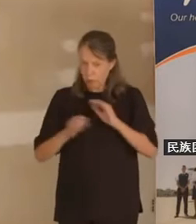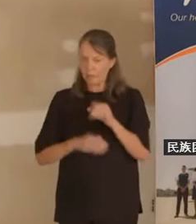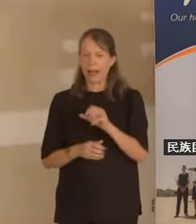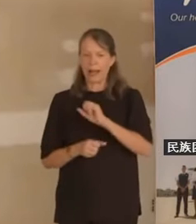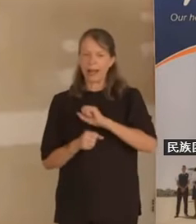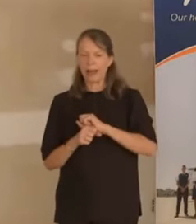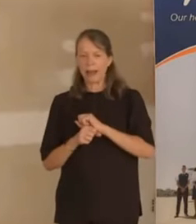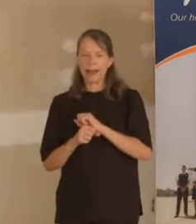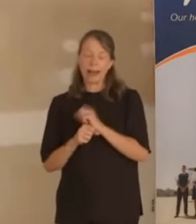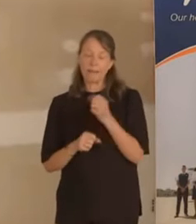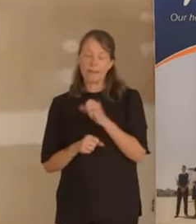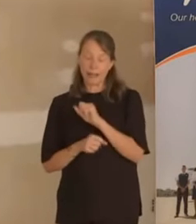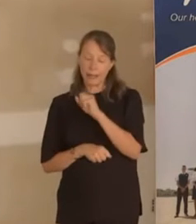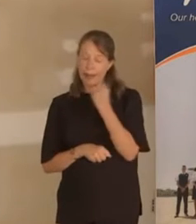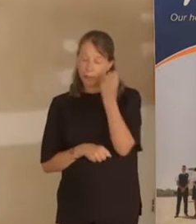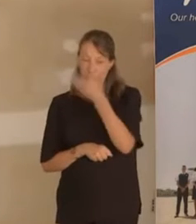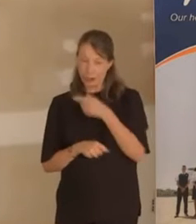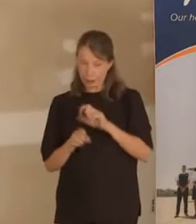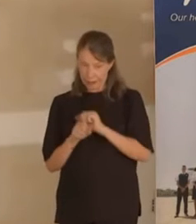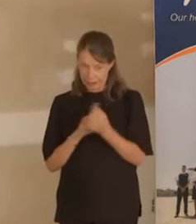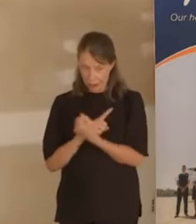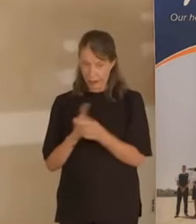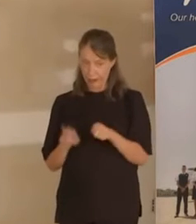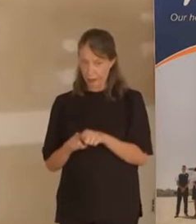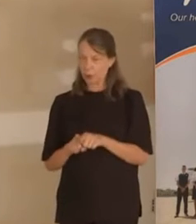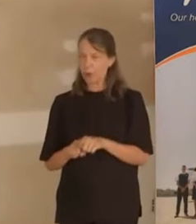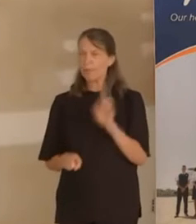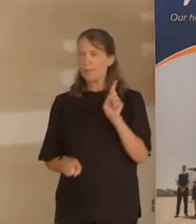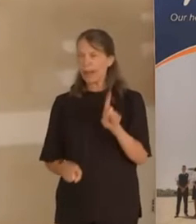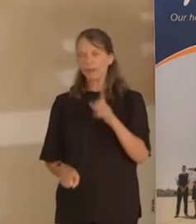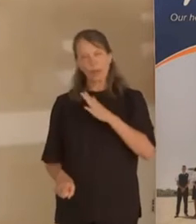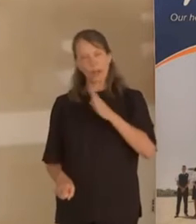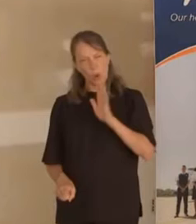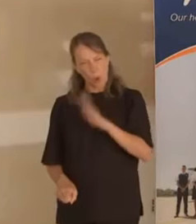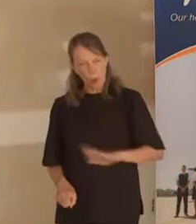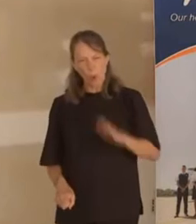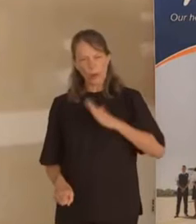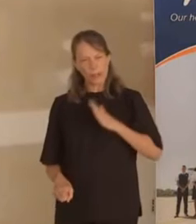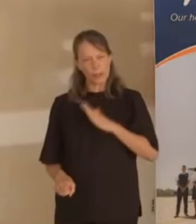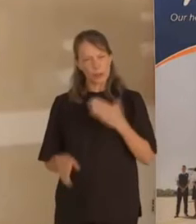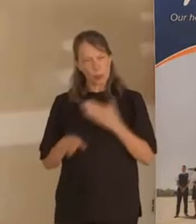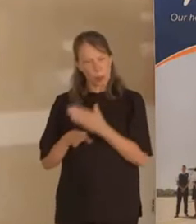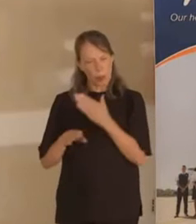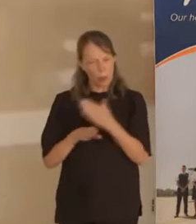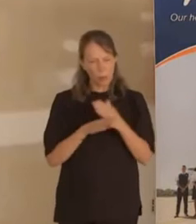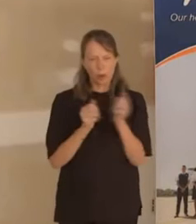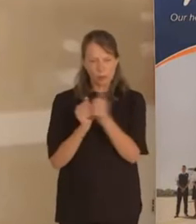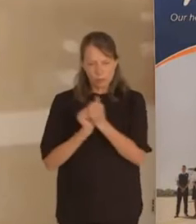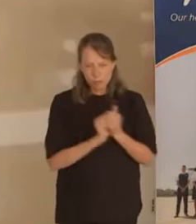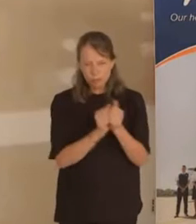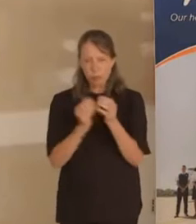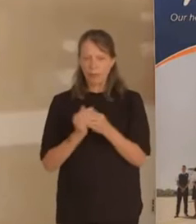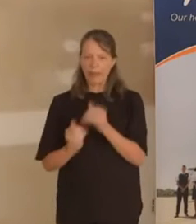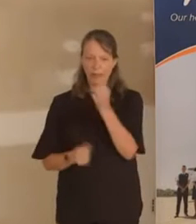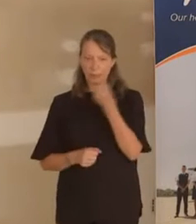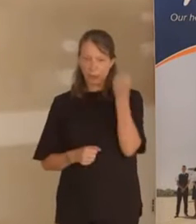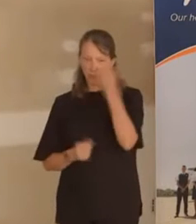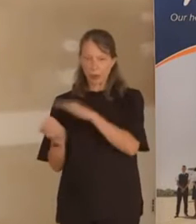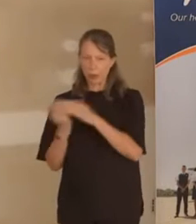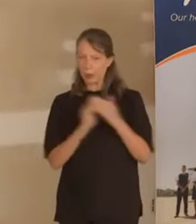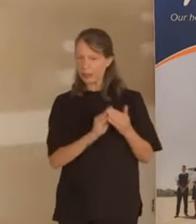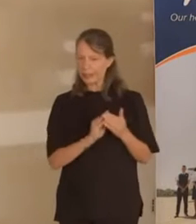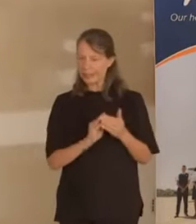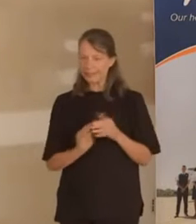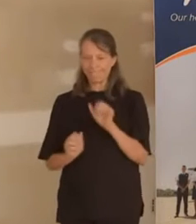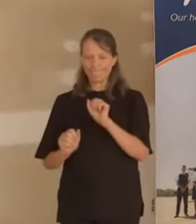all have to listen and work with Aboriginal communities, particularly those right across the state. And they're very different issues in different